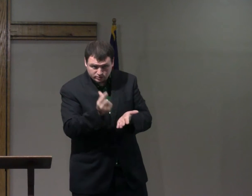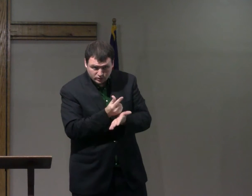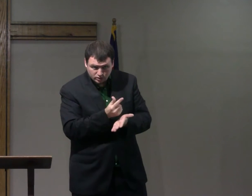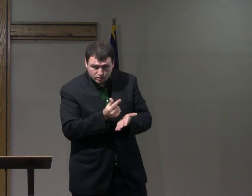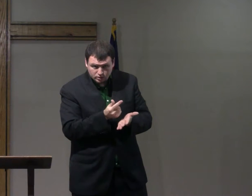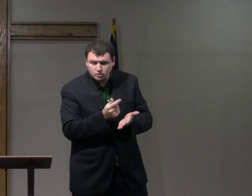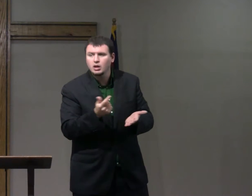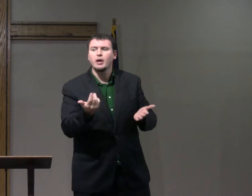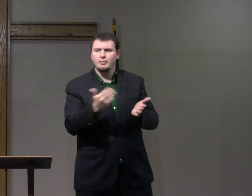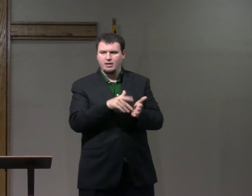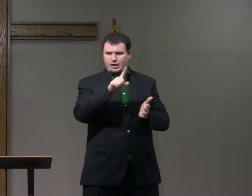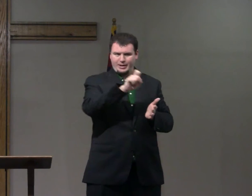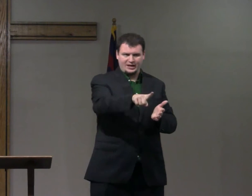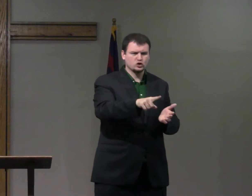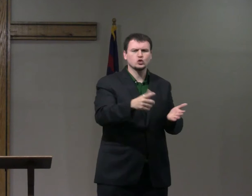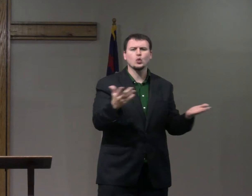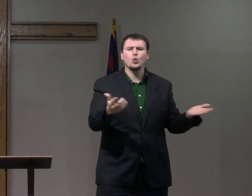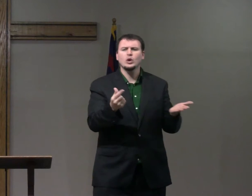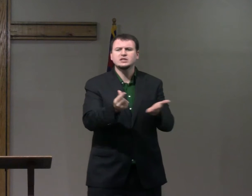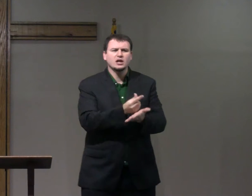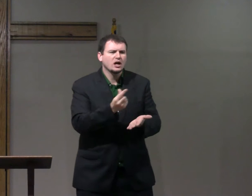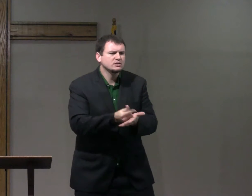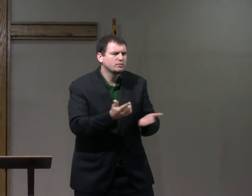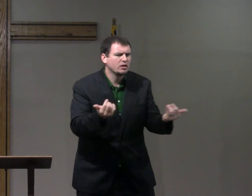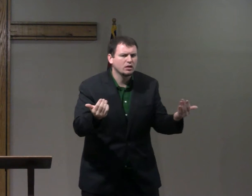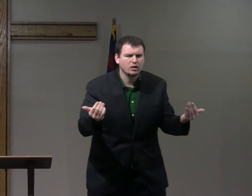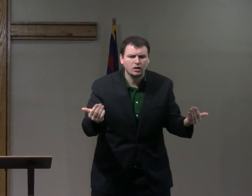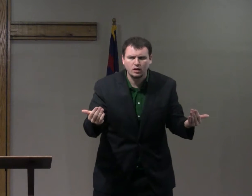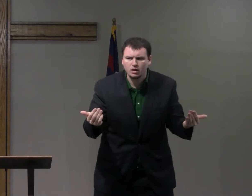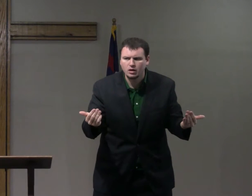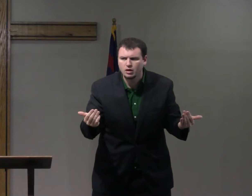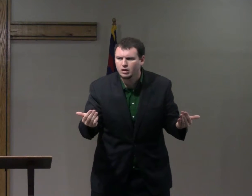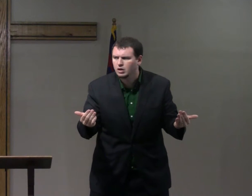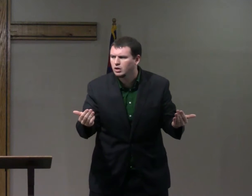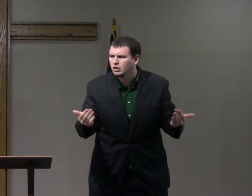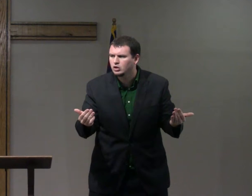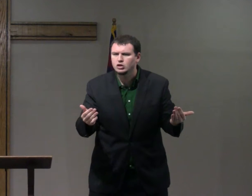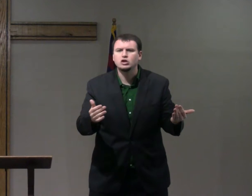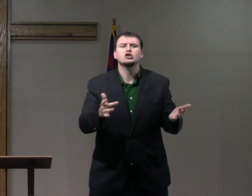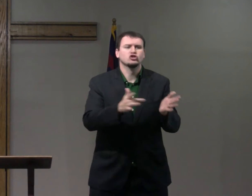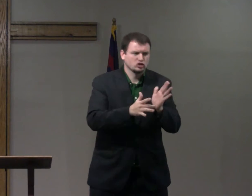That's the gospel. Let me ask you again, what's the gospel? Tell me.